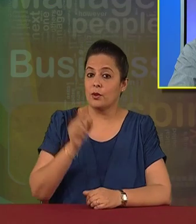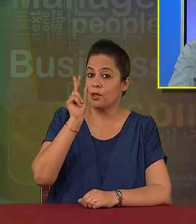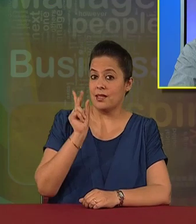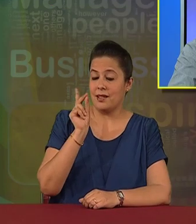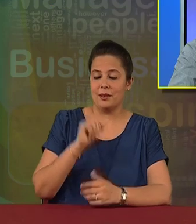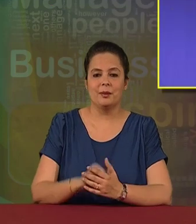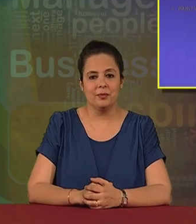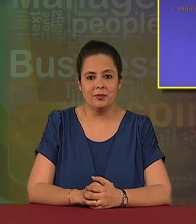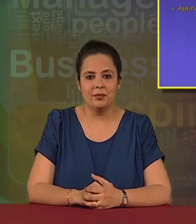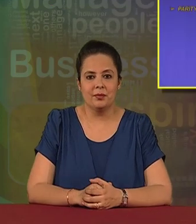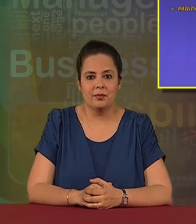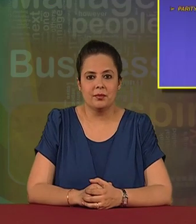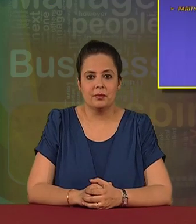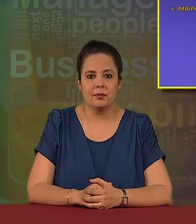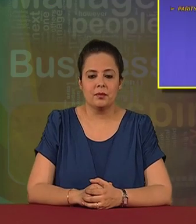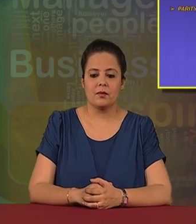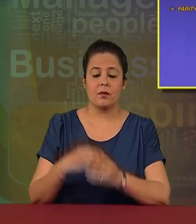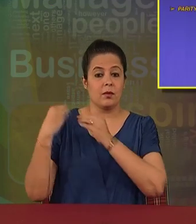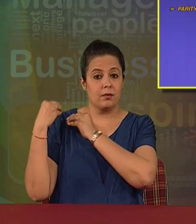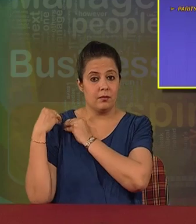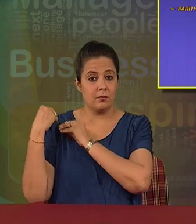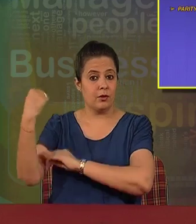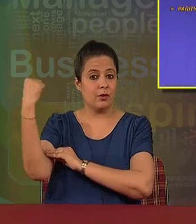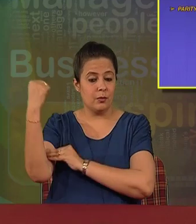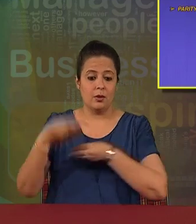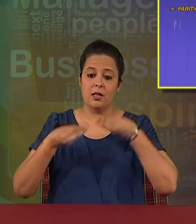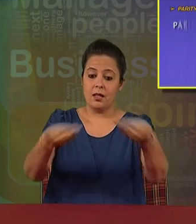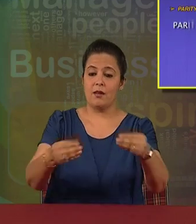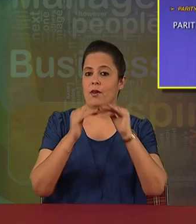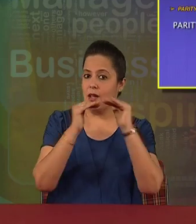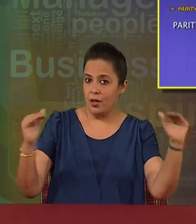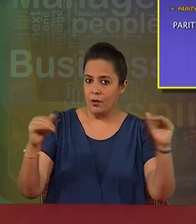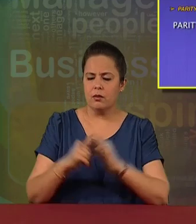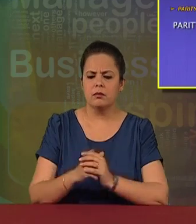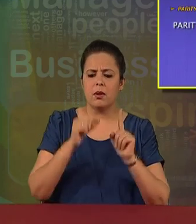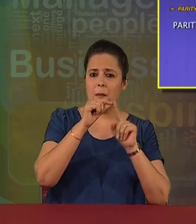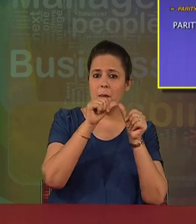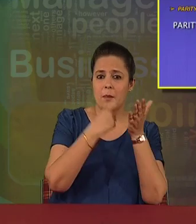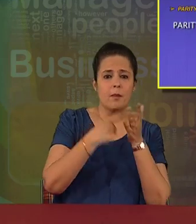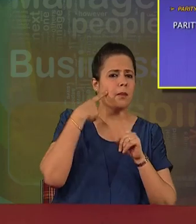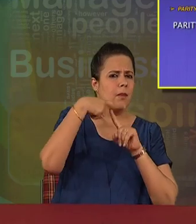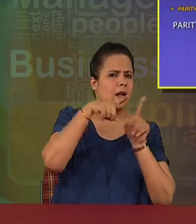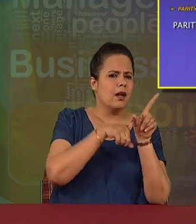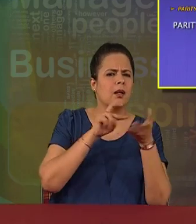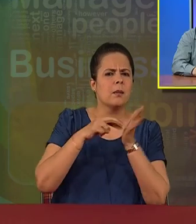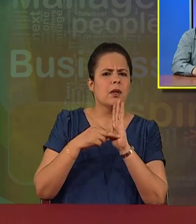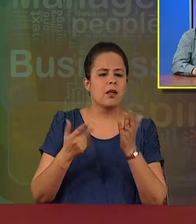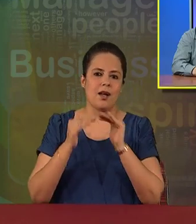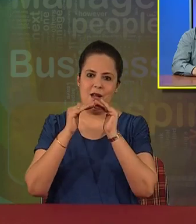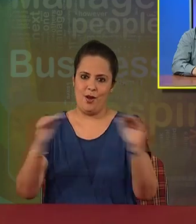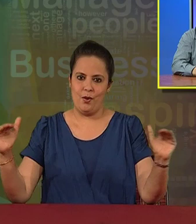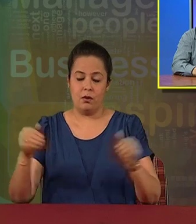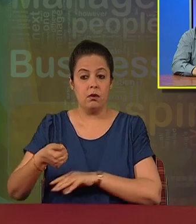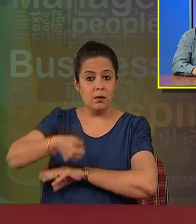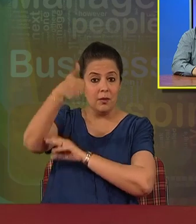Second principle is parity of authority and responsibility. Parity means equality. When superiors are